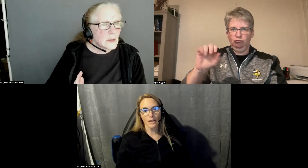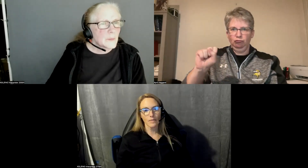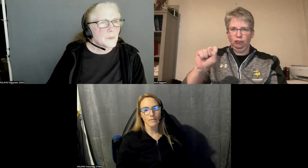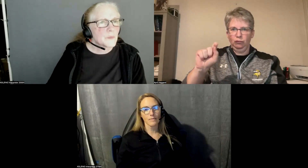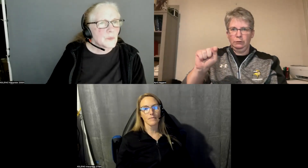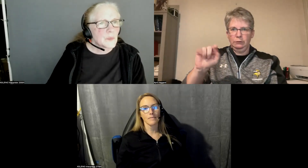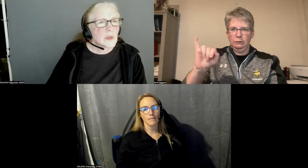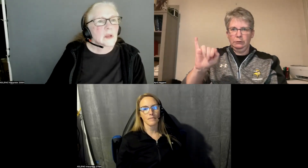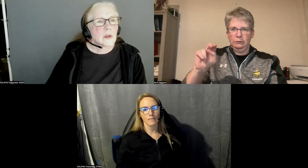yeah.